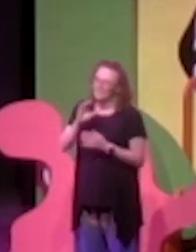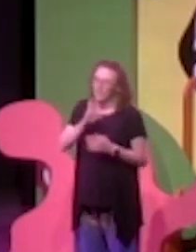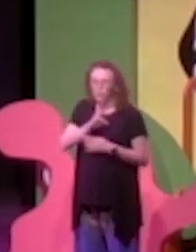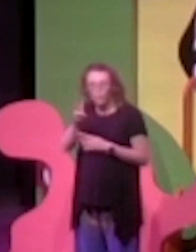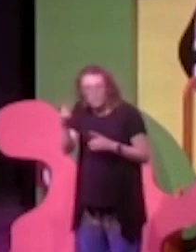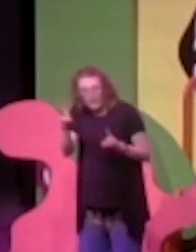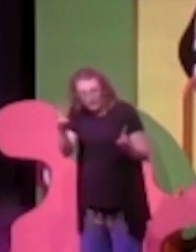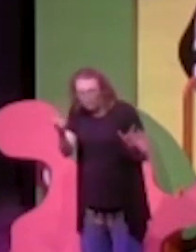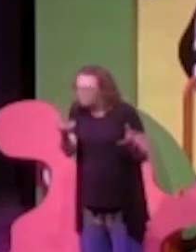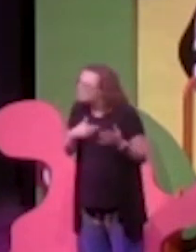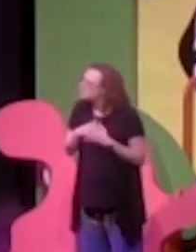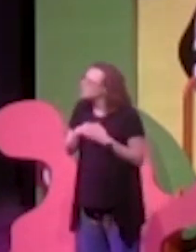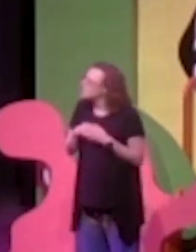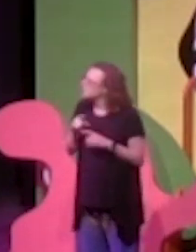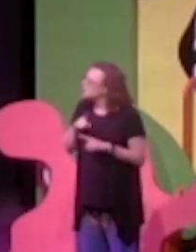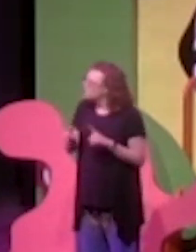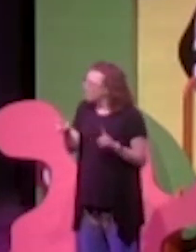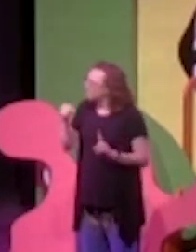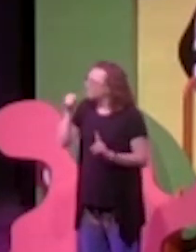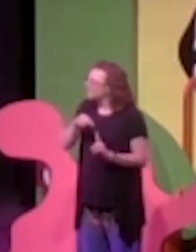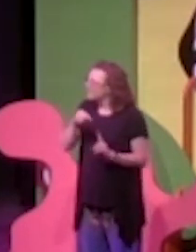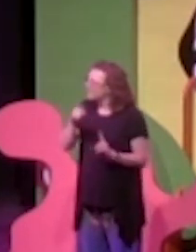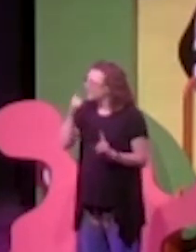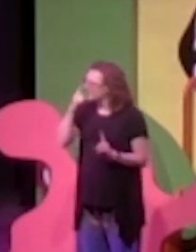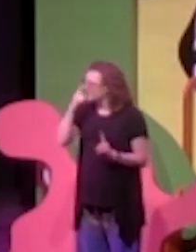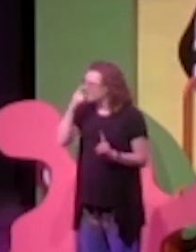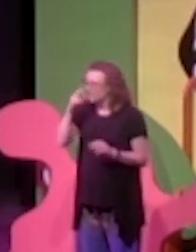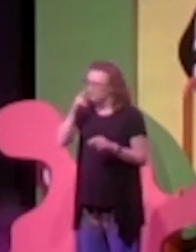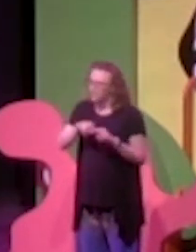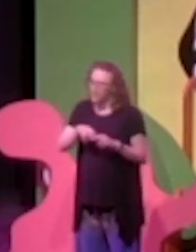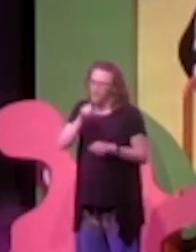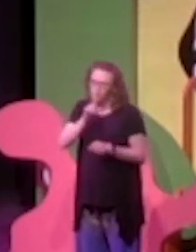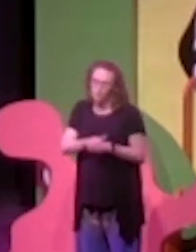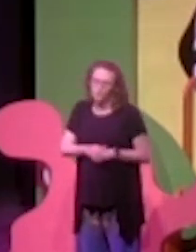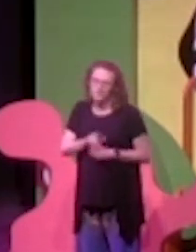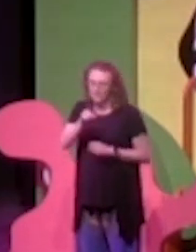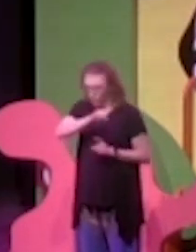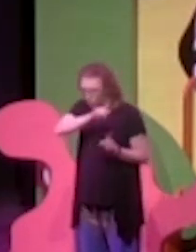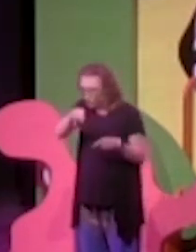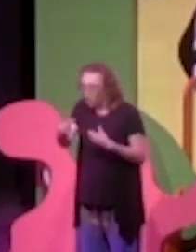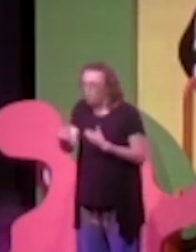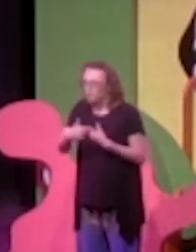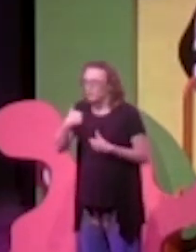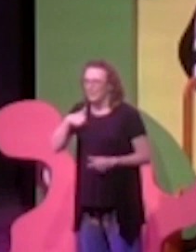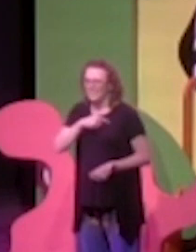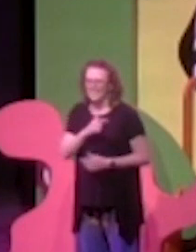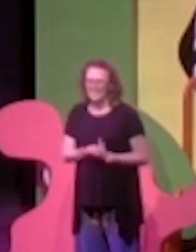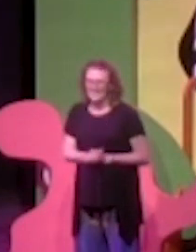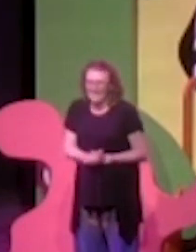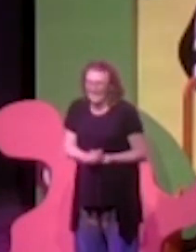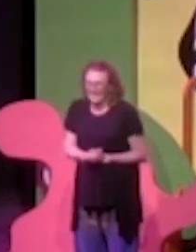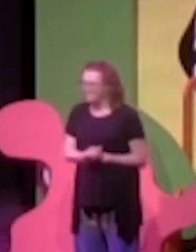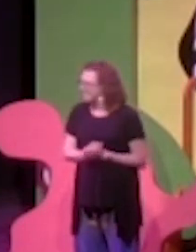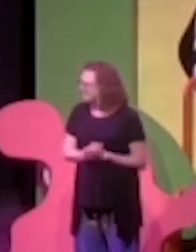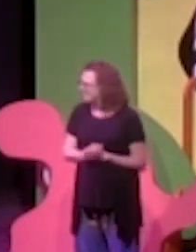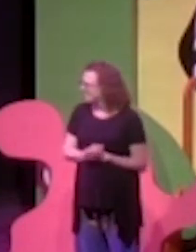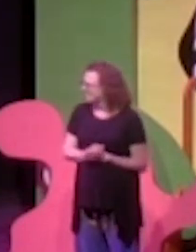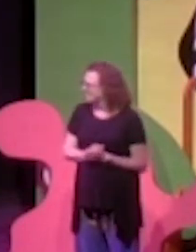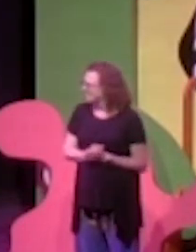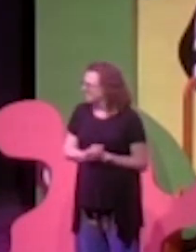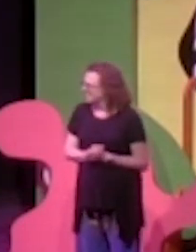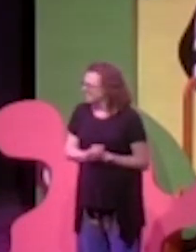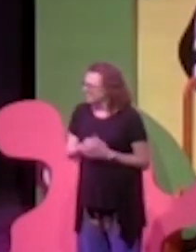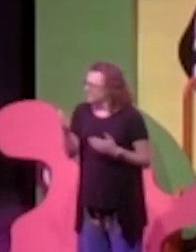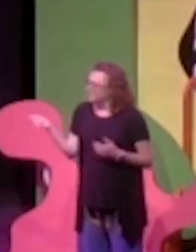It moves at a glacial pace, but it is really, really fun. I promise you. Join us in person, please. So